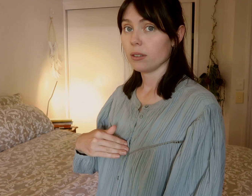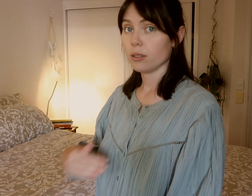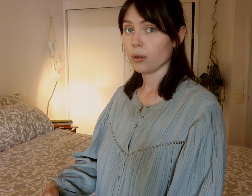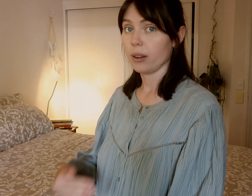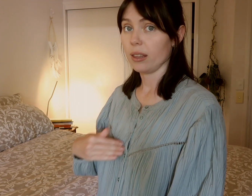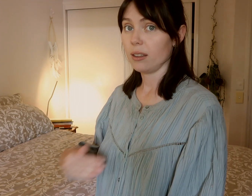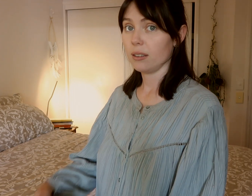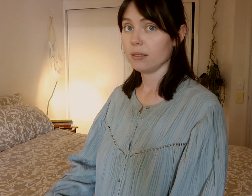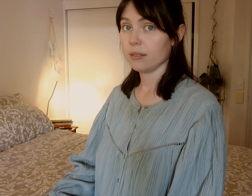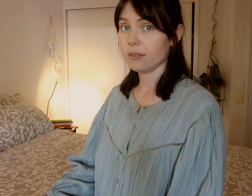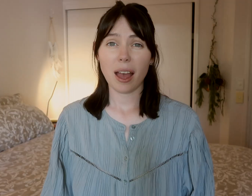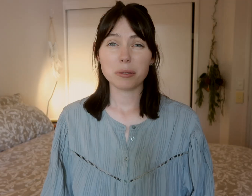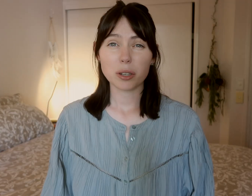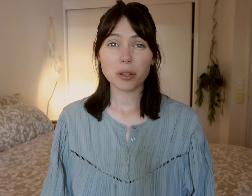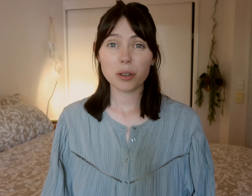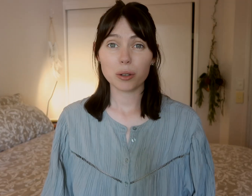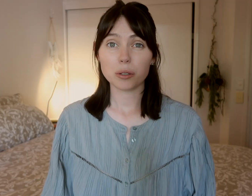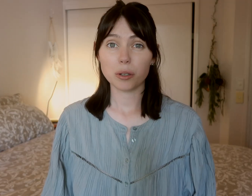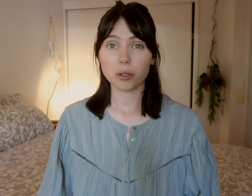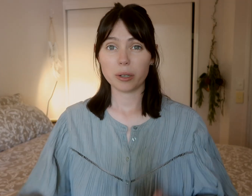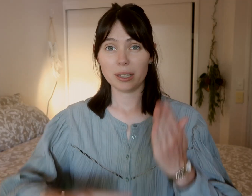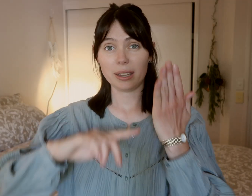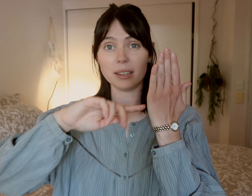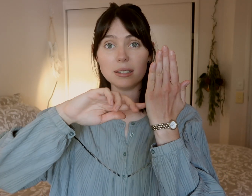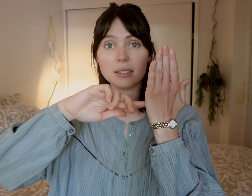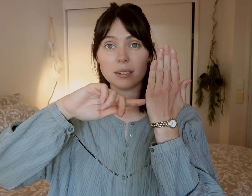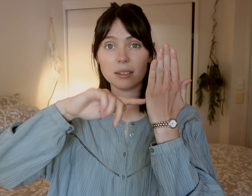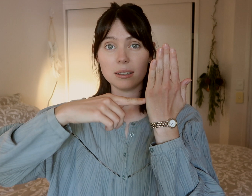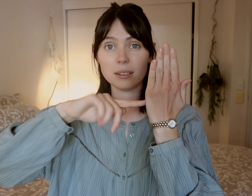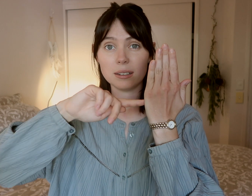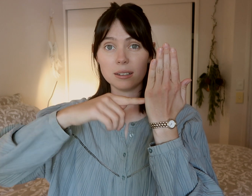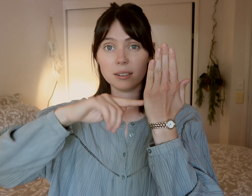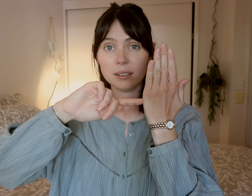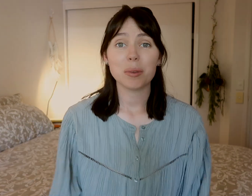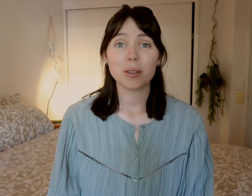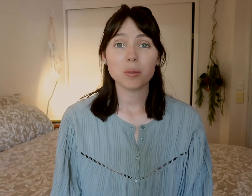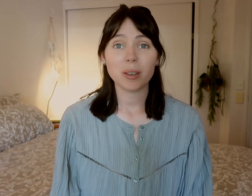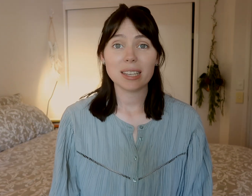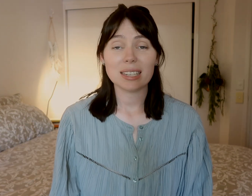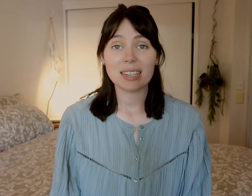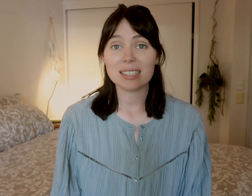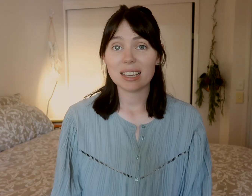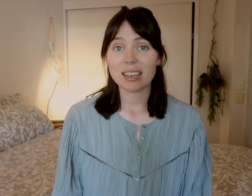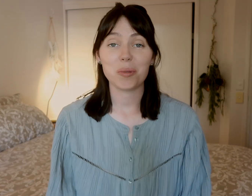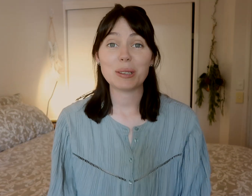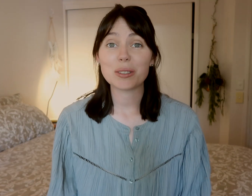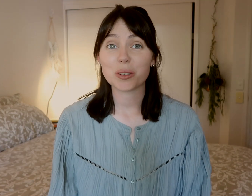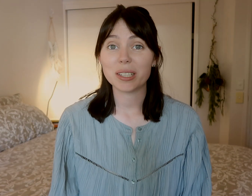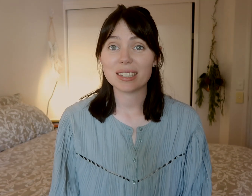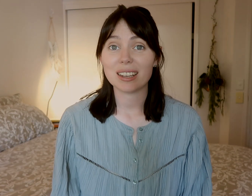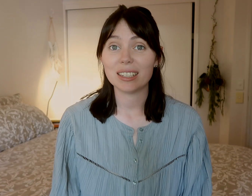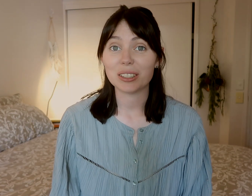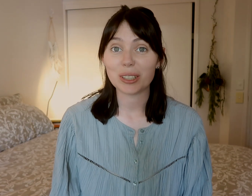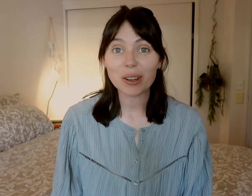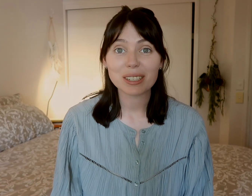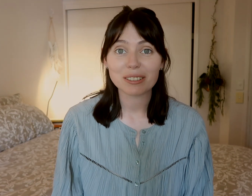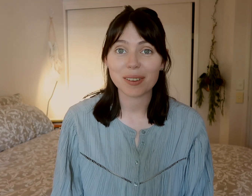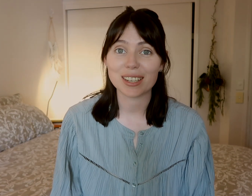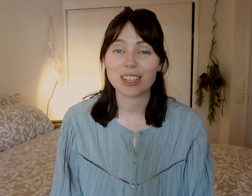Toilet. Toilet. I was told that you could also do toilet like this. Because we did AC we used the toilet sign a lot from when she